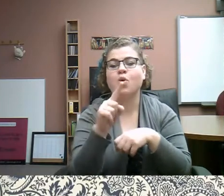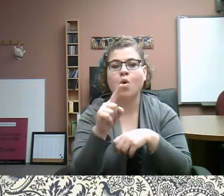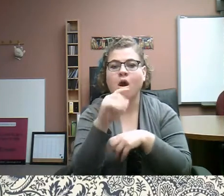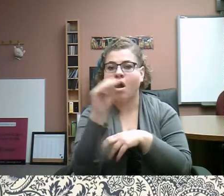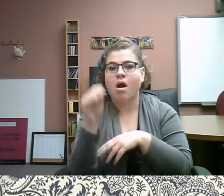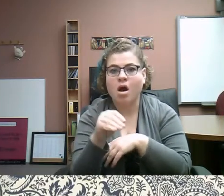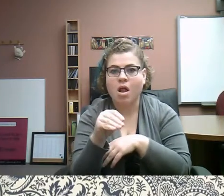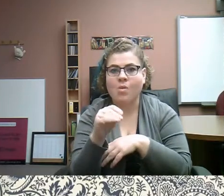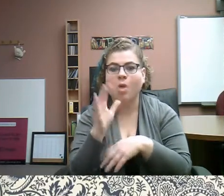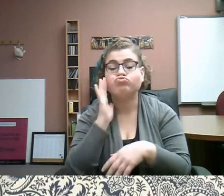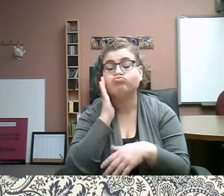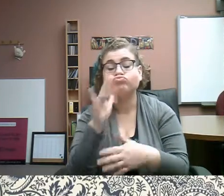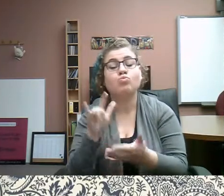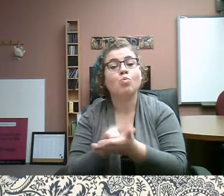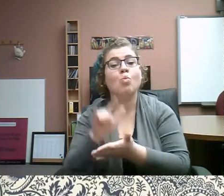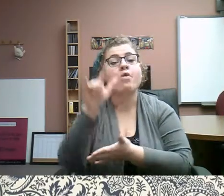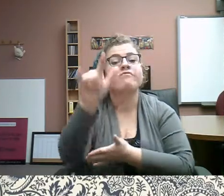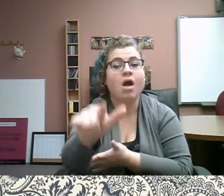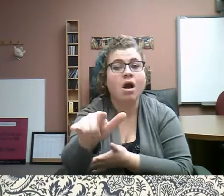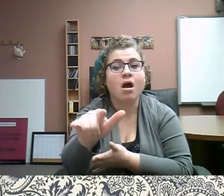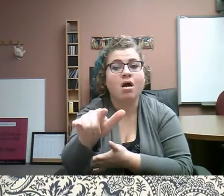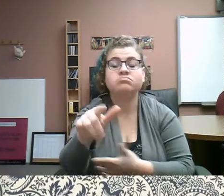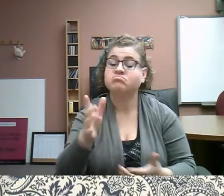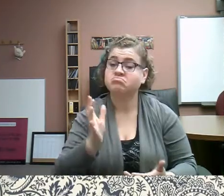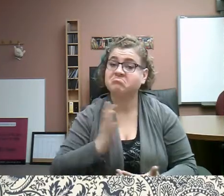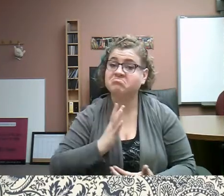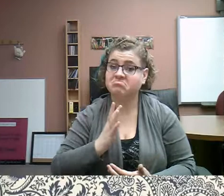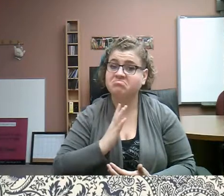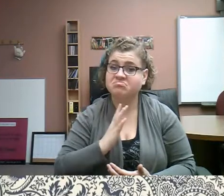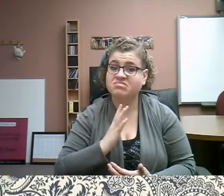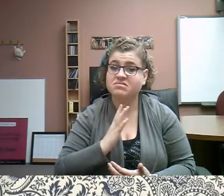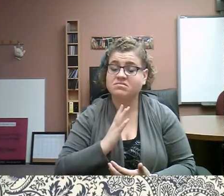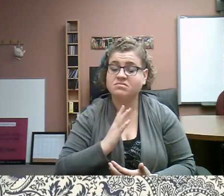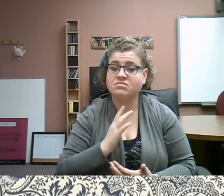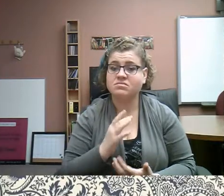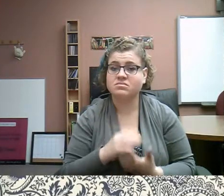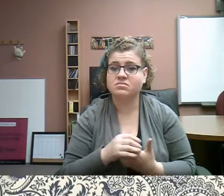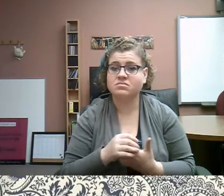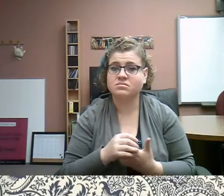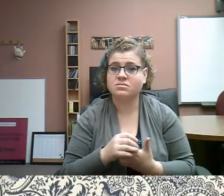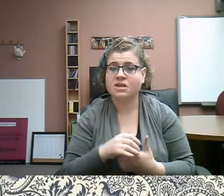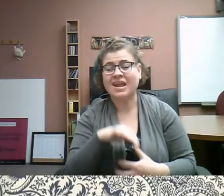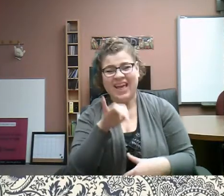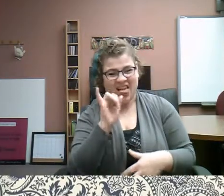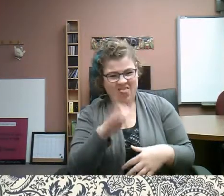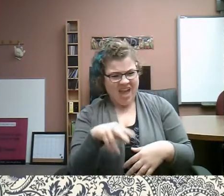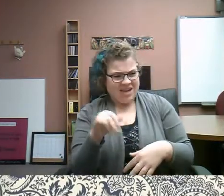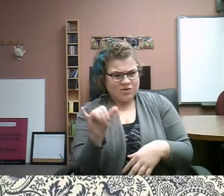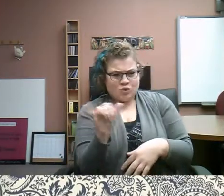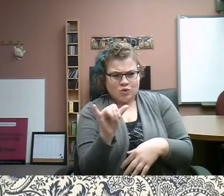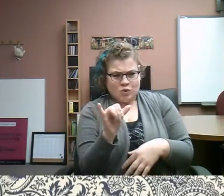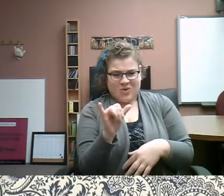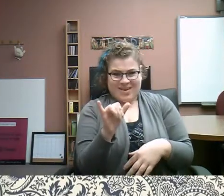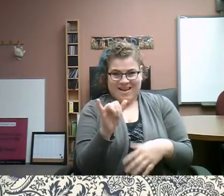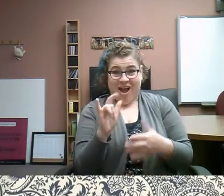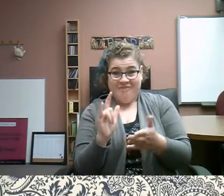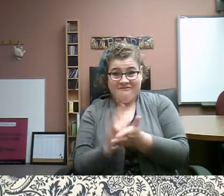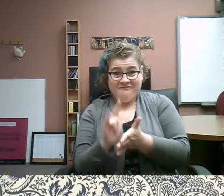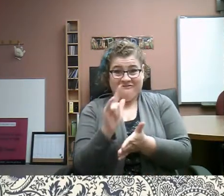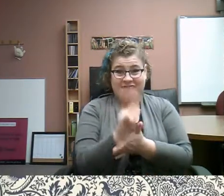soon I'm going to be taking a trip to Ottawa and I'm going to be flying. That's fine.